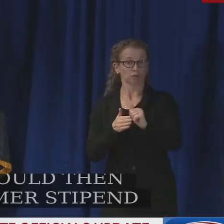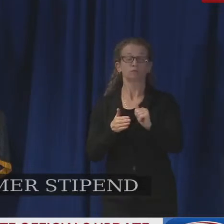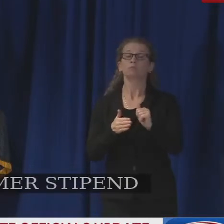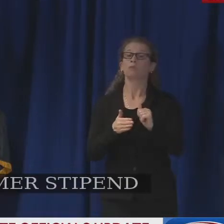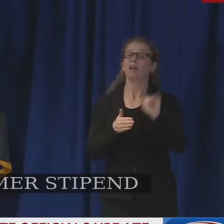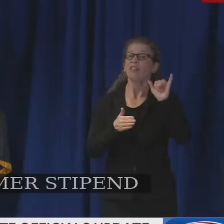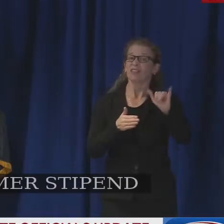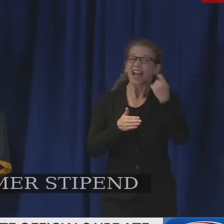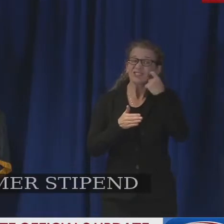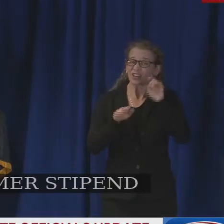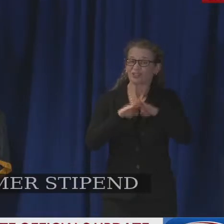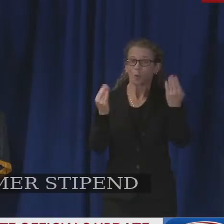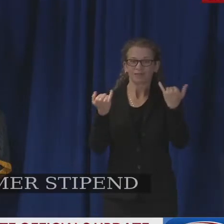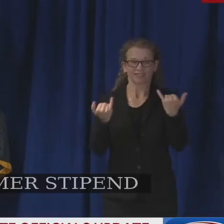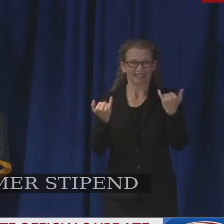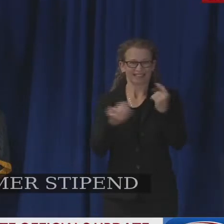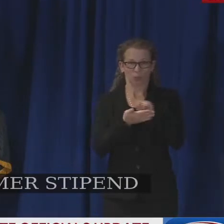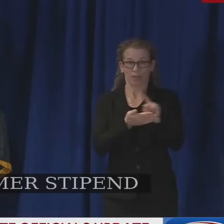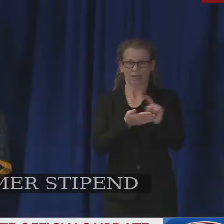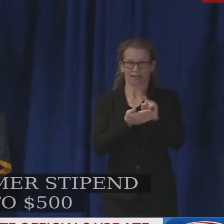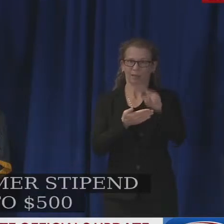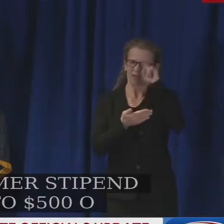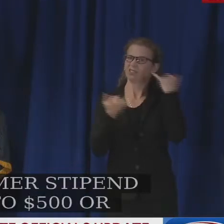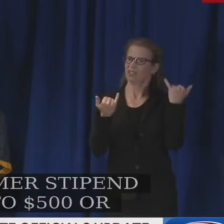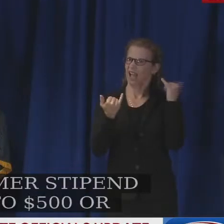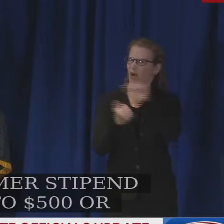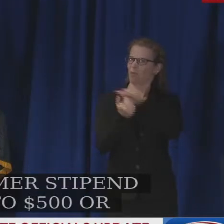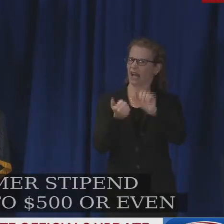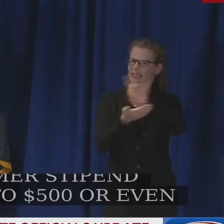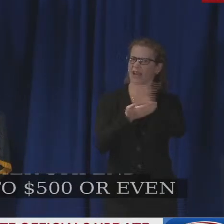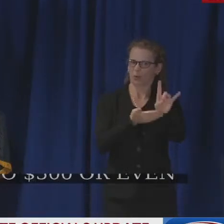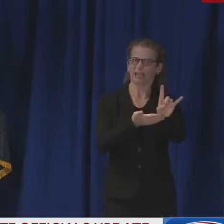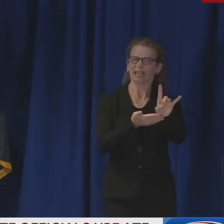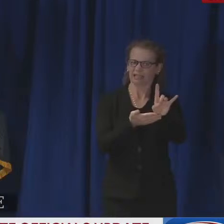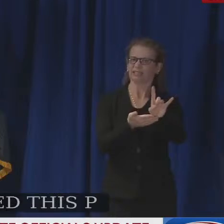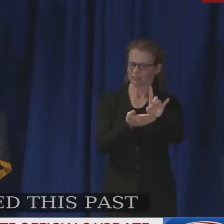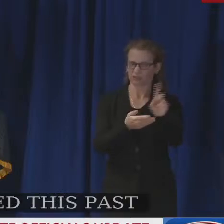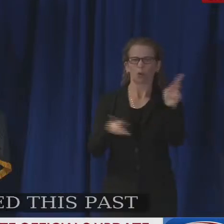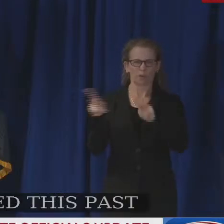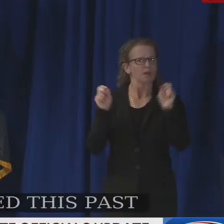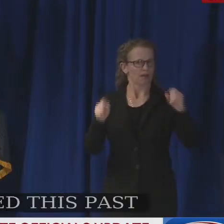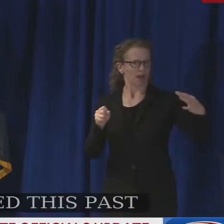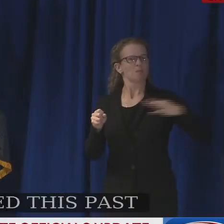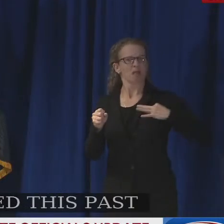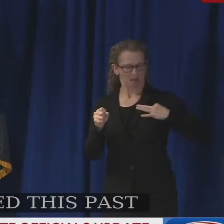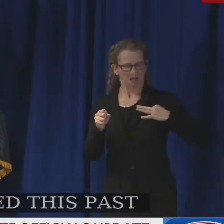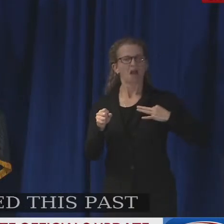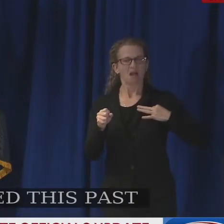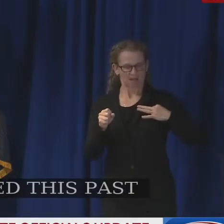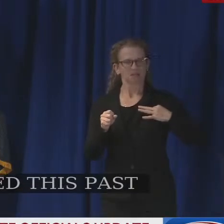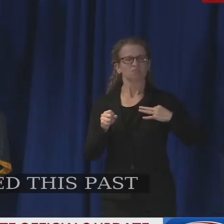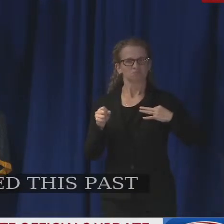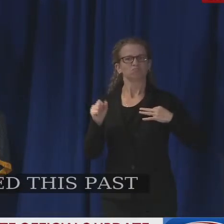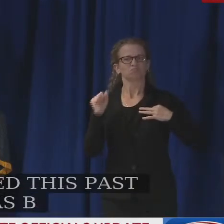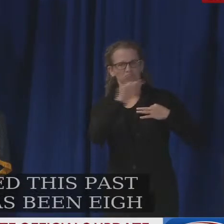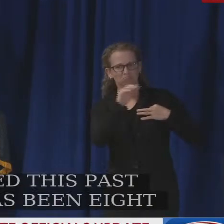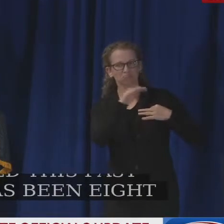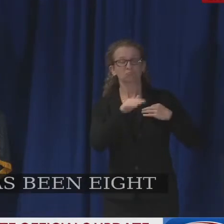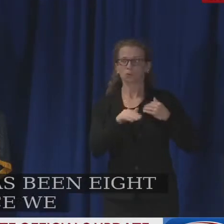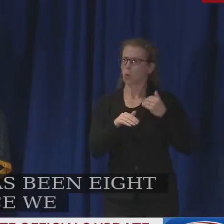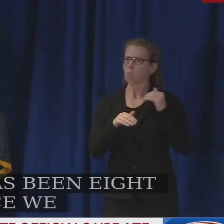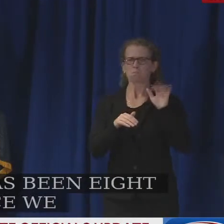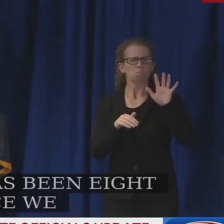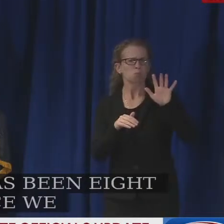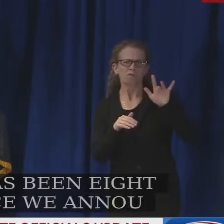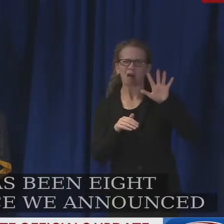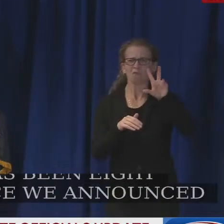actually opened up this past week because it has been 8 or 9 weeks now since we announced that program. And so we have our first individuals, a few dozen or so have already